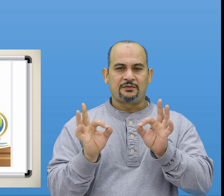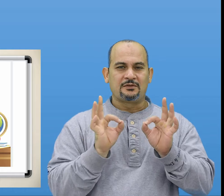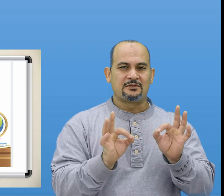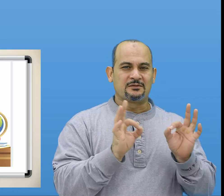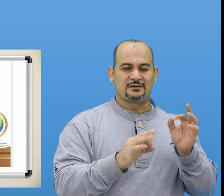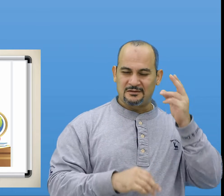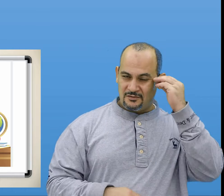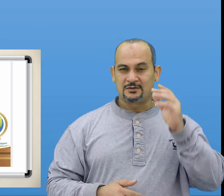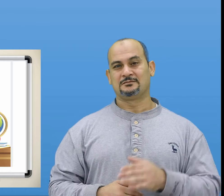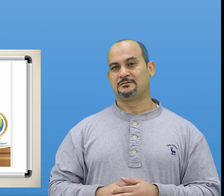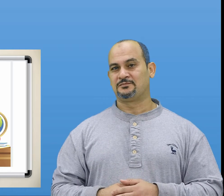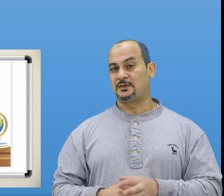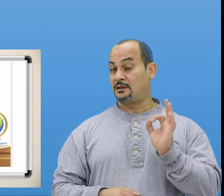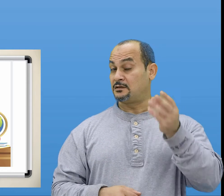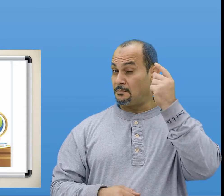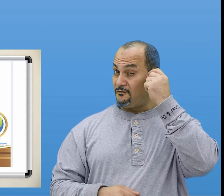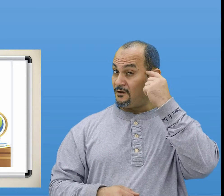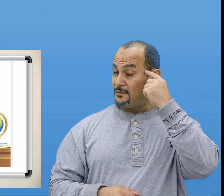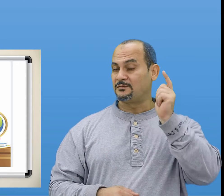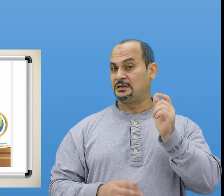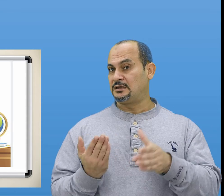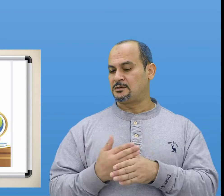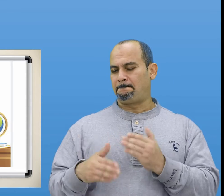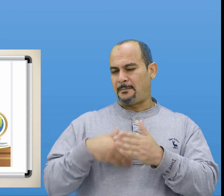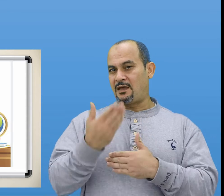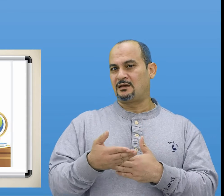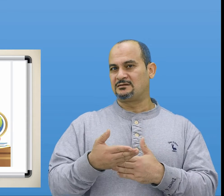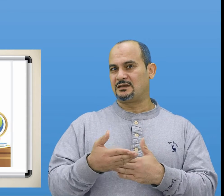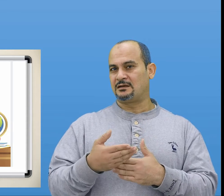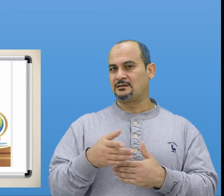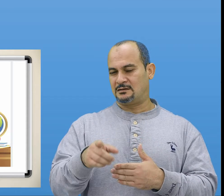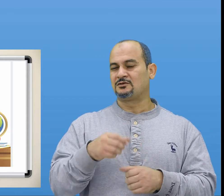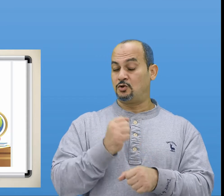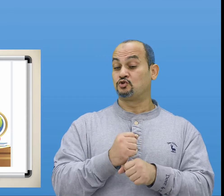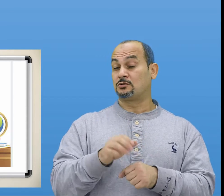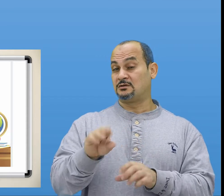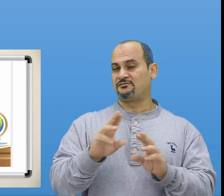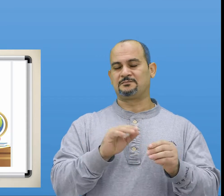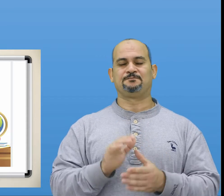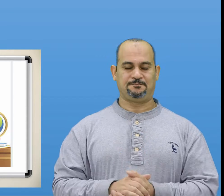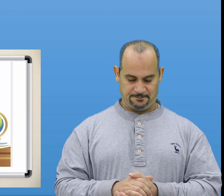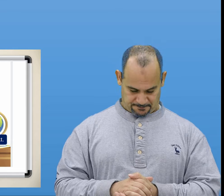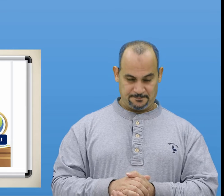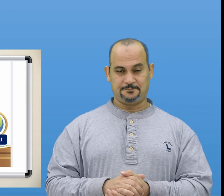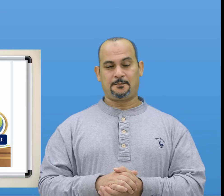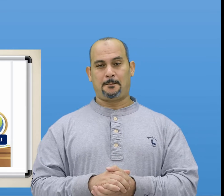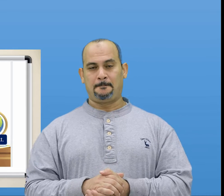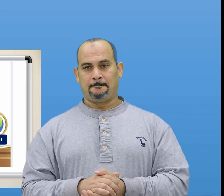on. So what does it represent? So he is taking a moment to breathe. It's a